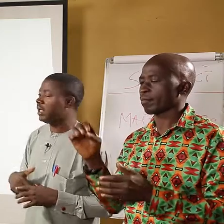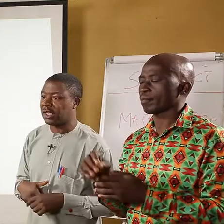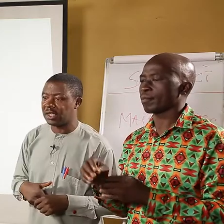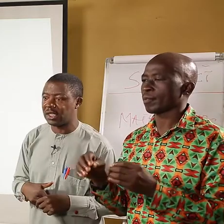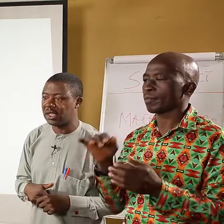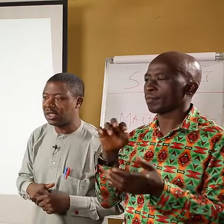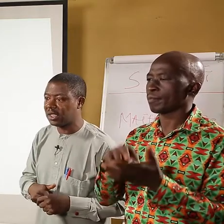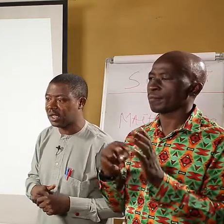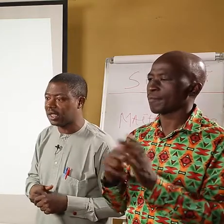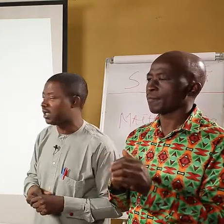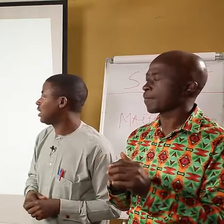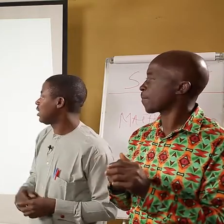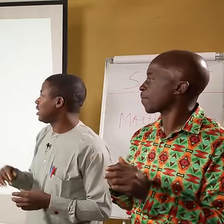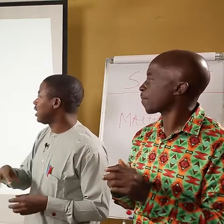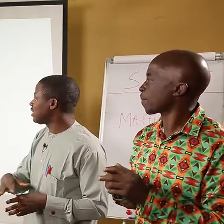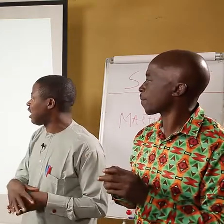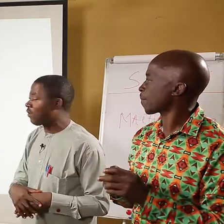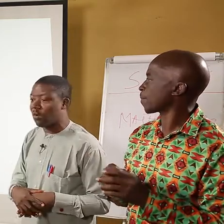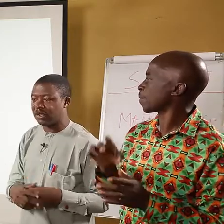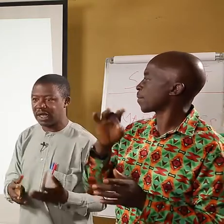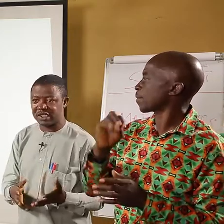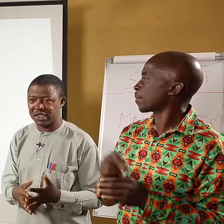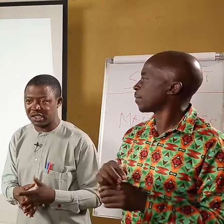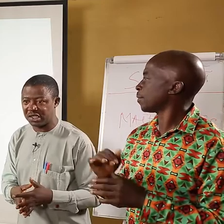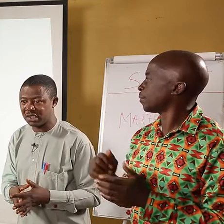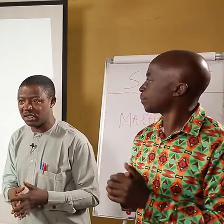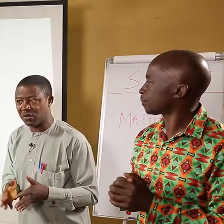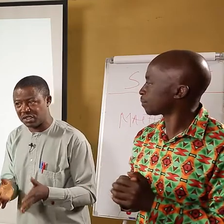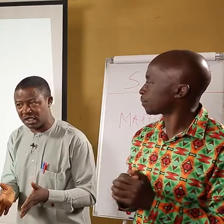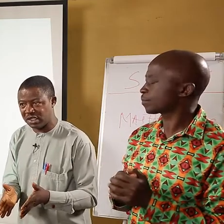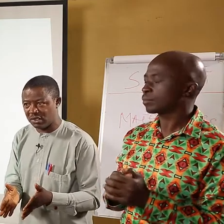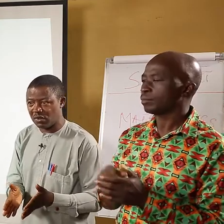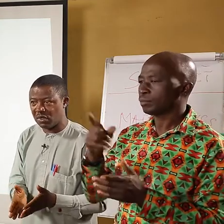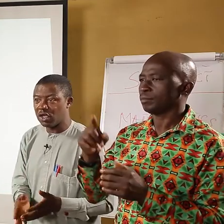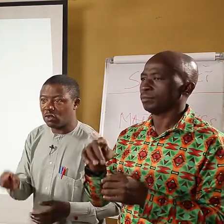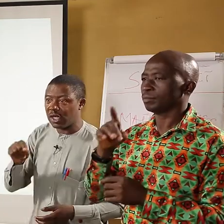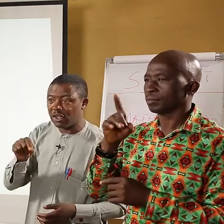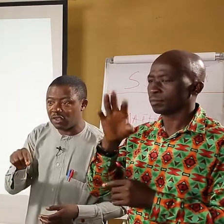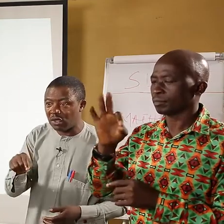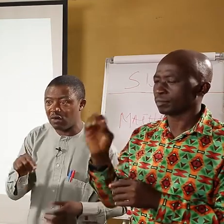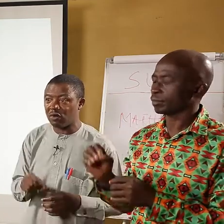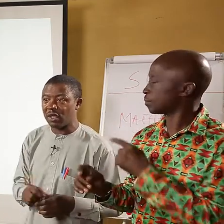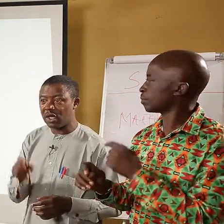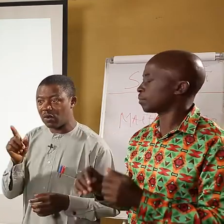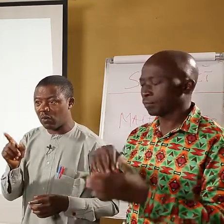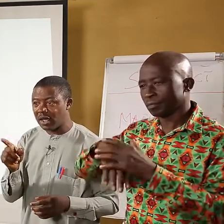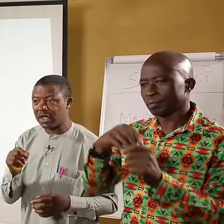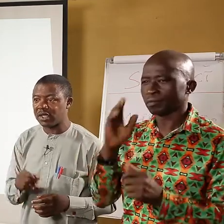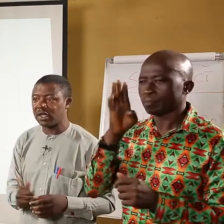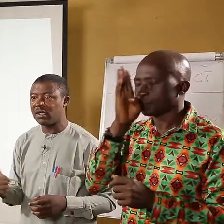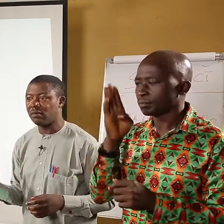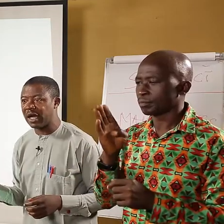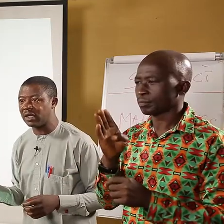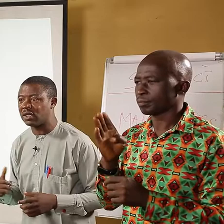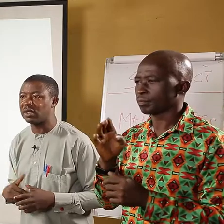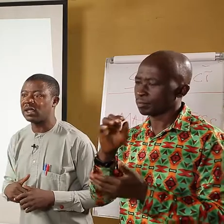you 80 degrees. The next angle was 90 degrees, which is the interior. So the exterior will be